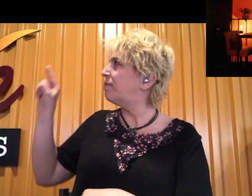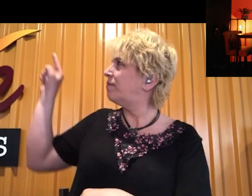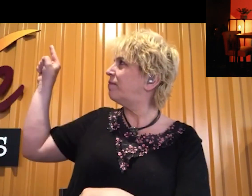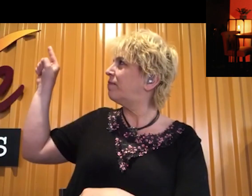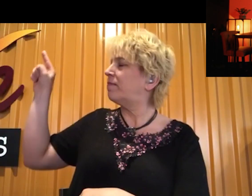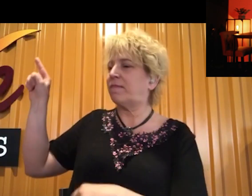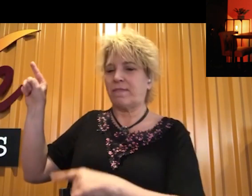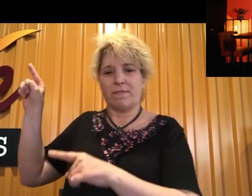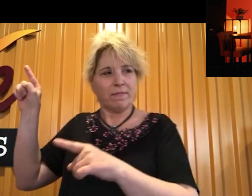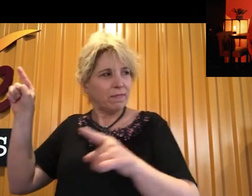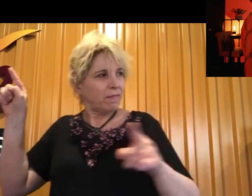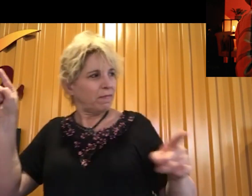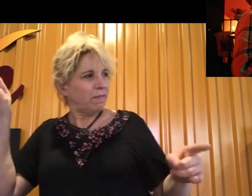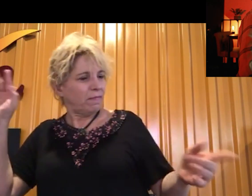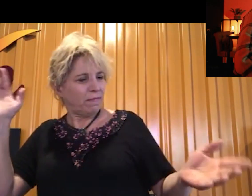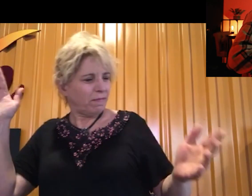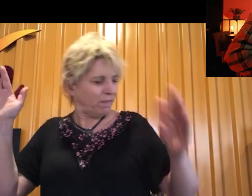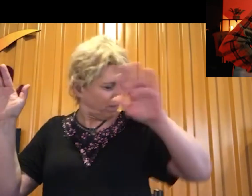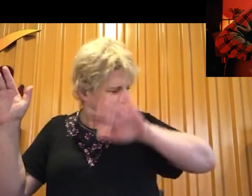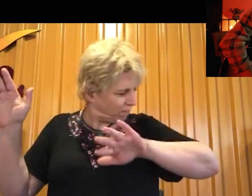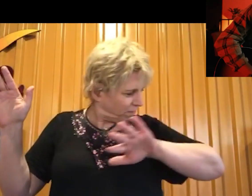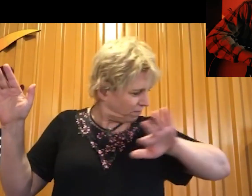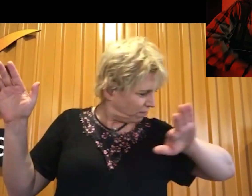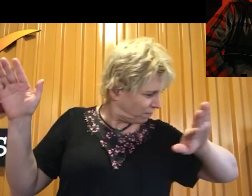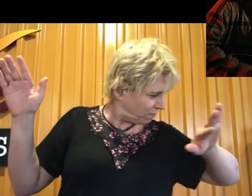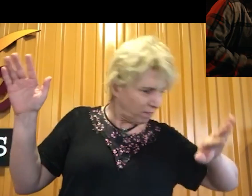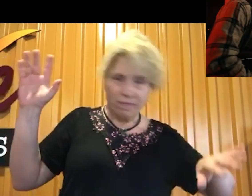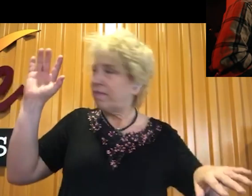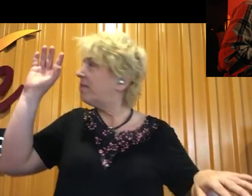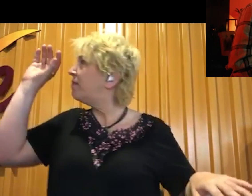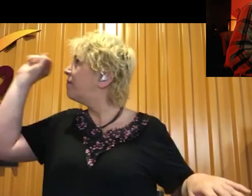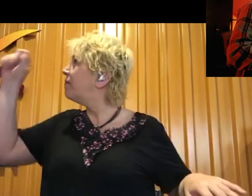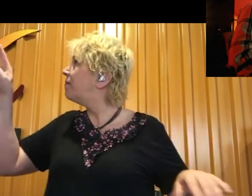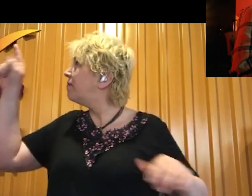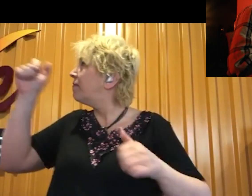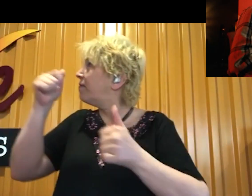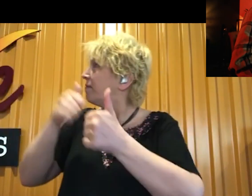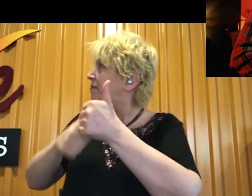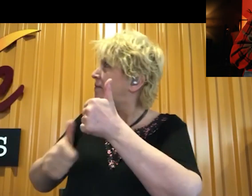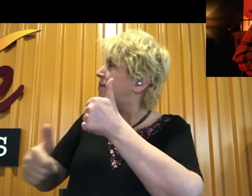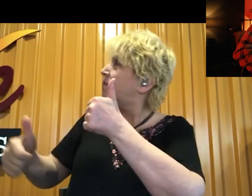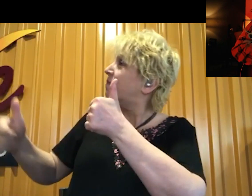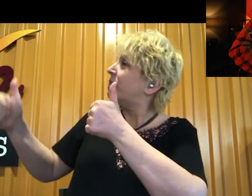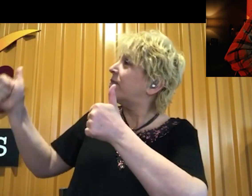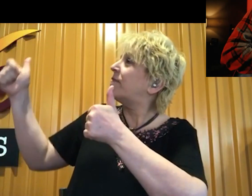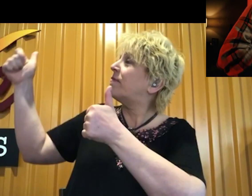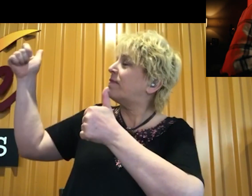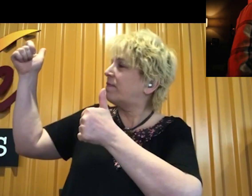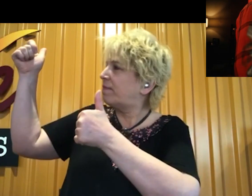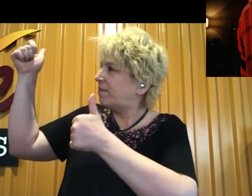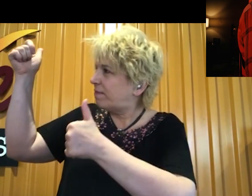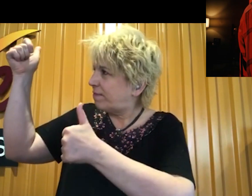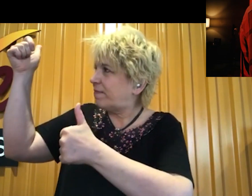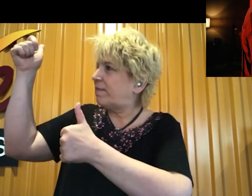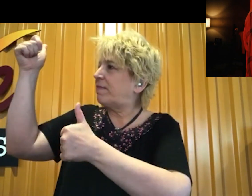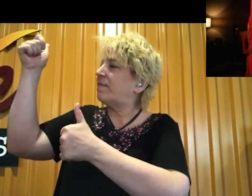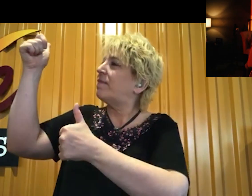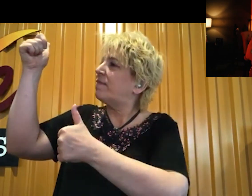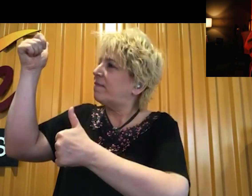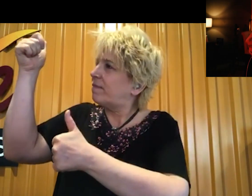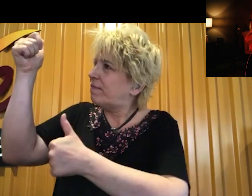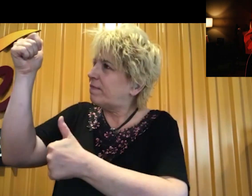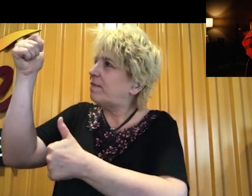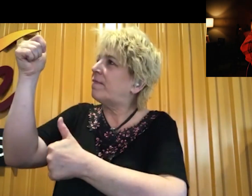again. Oh, there's nothing and better than you. There's